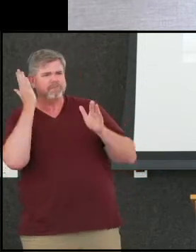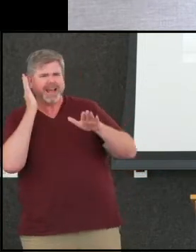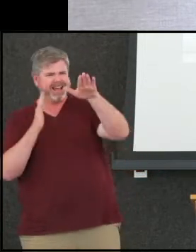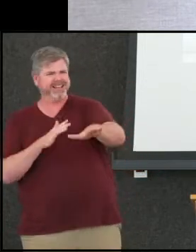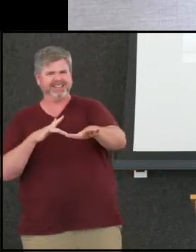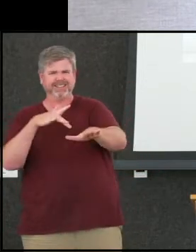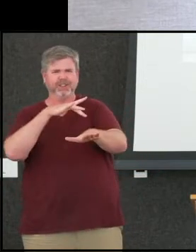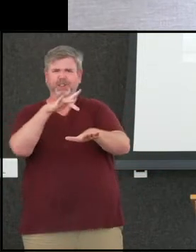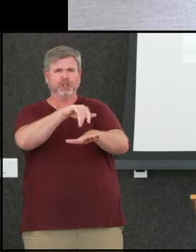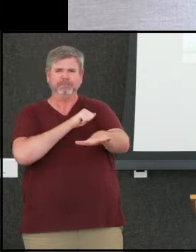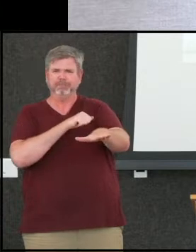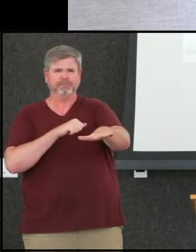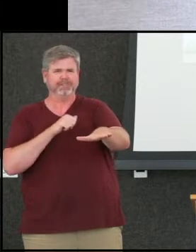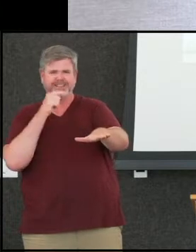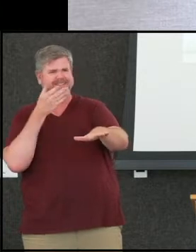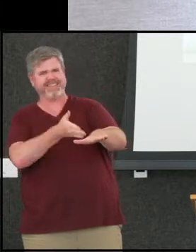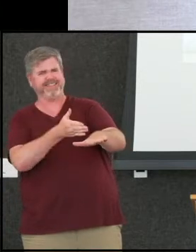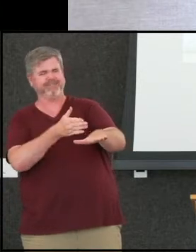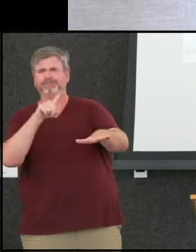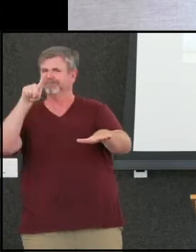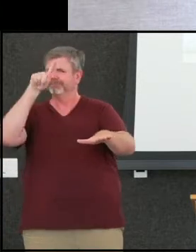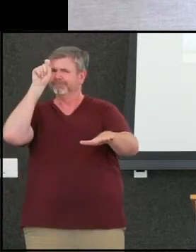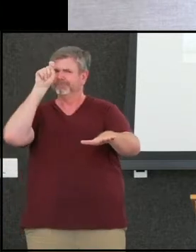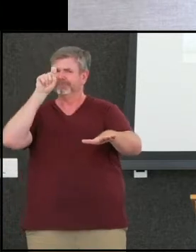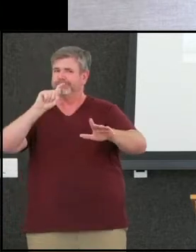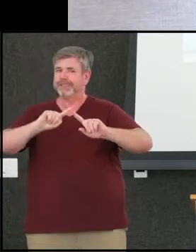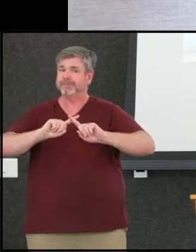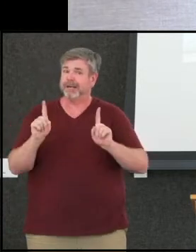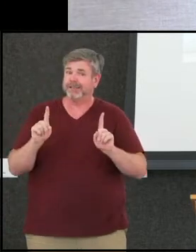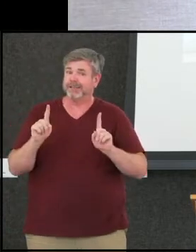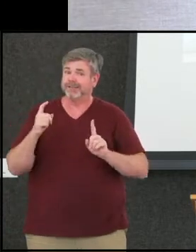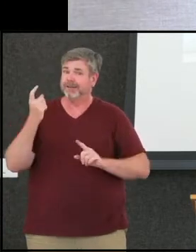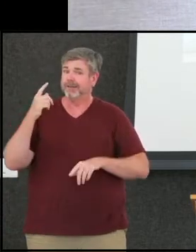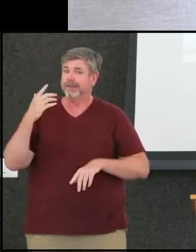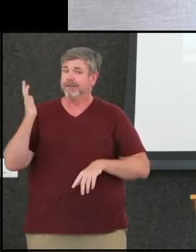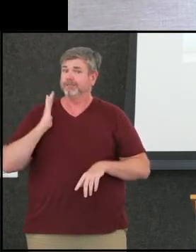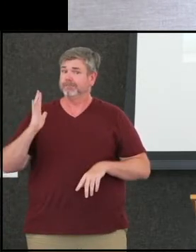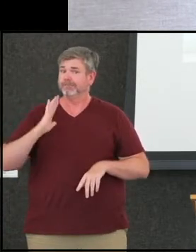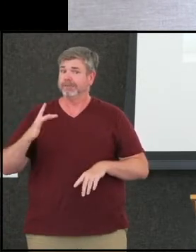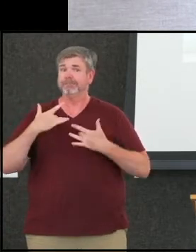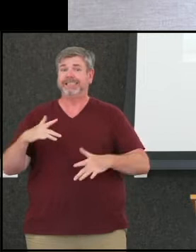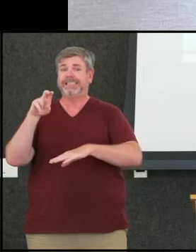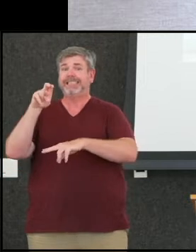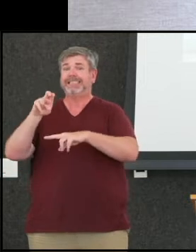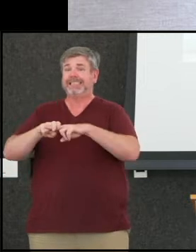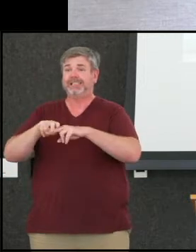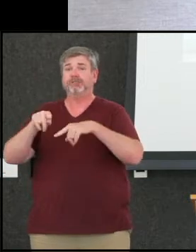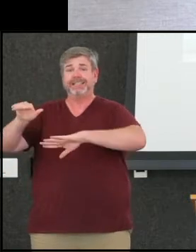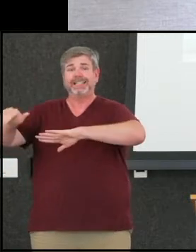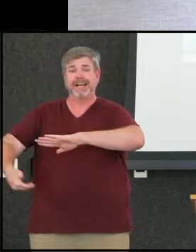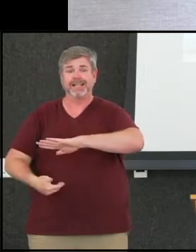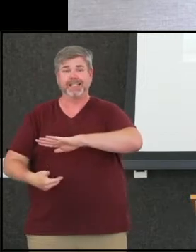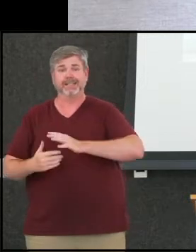he had fallen out of his chair at some point that night after